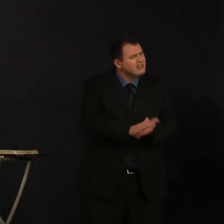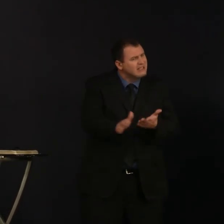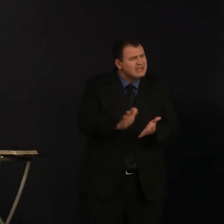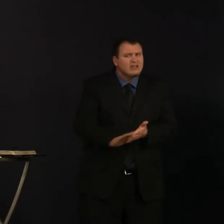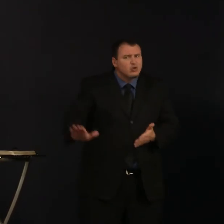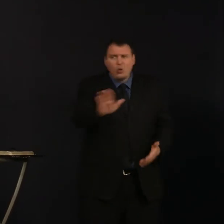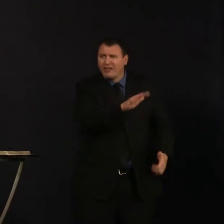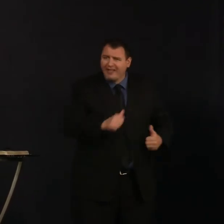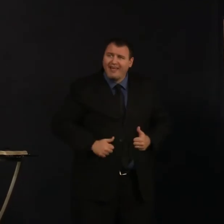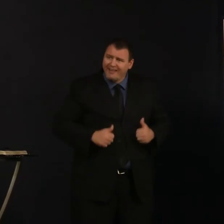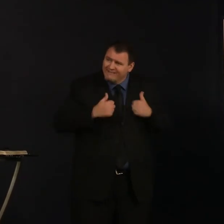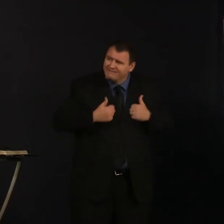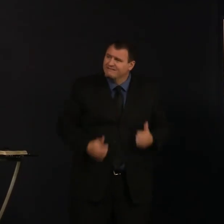Get rid of them. Clean up your life.